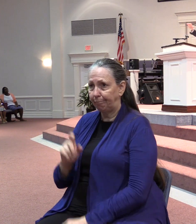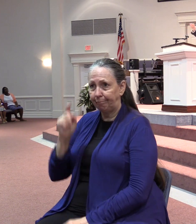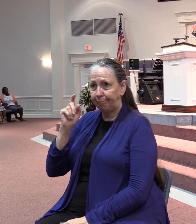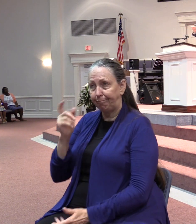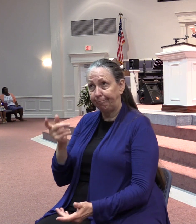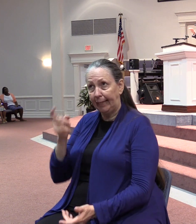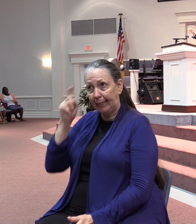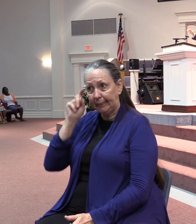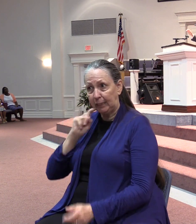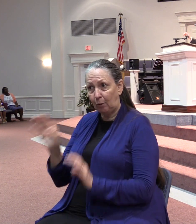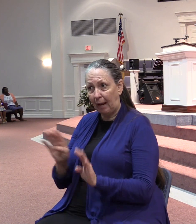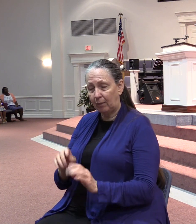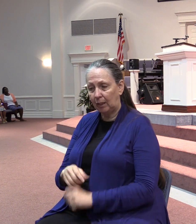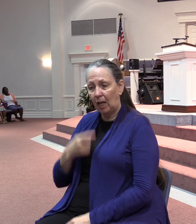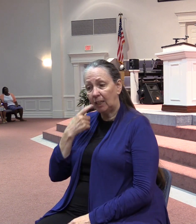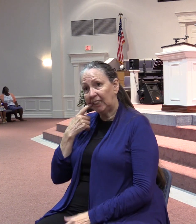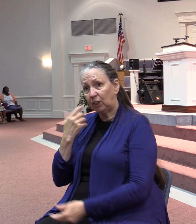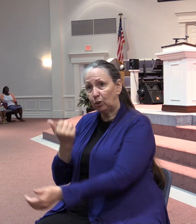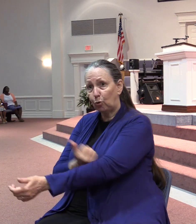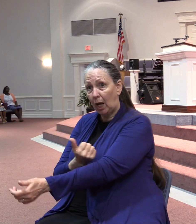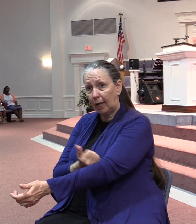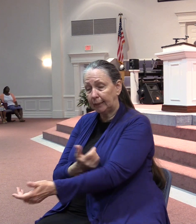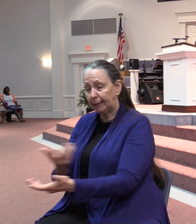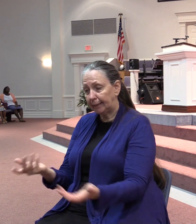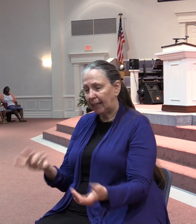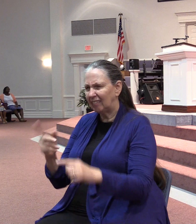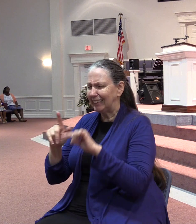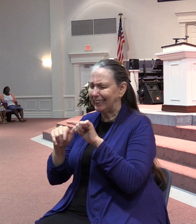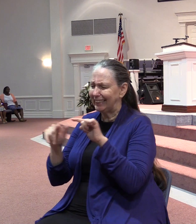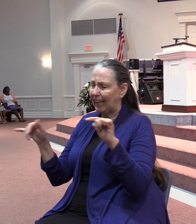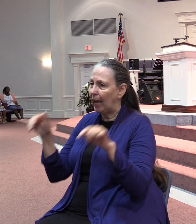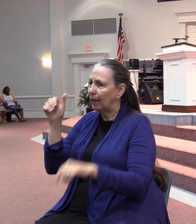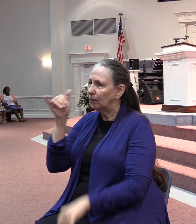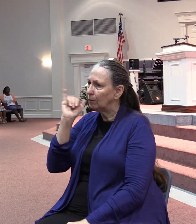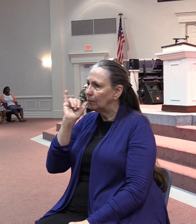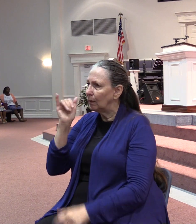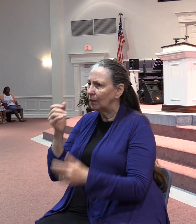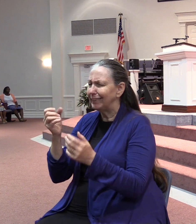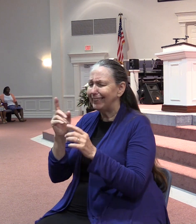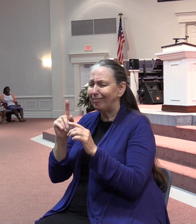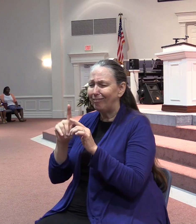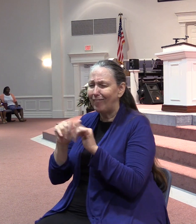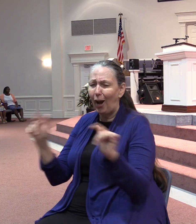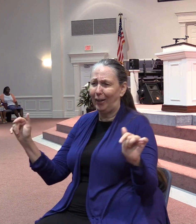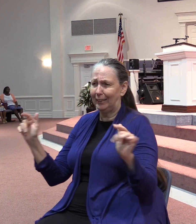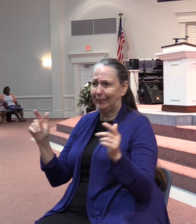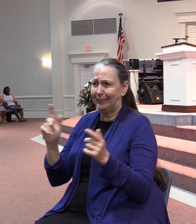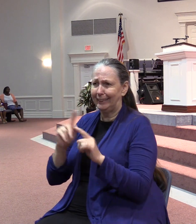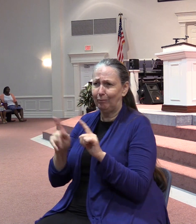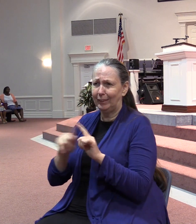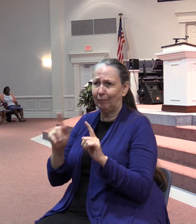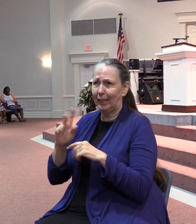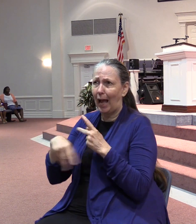Homosexuality. Addiction to drugs. There's all alcohol. There's all sorts